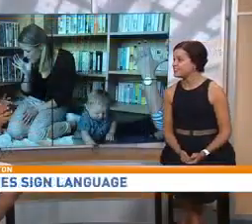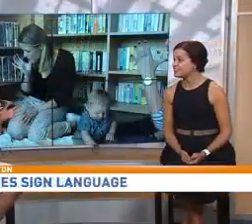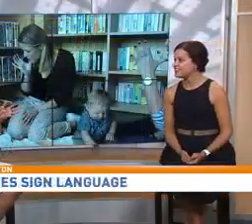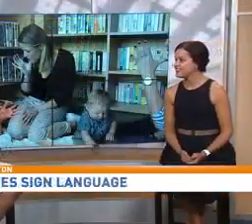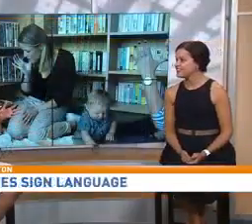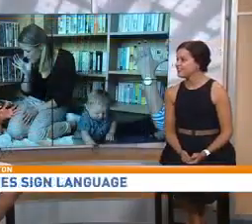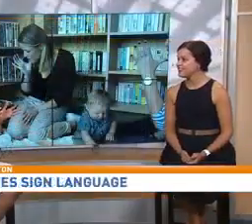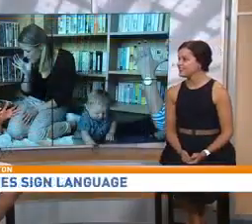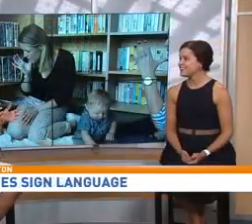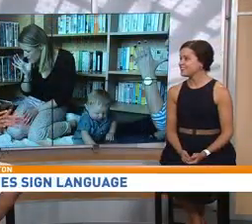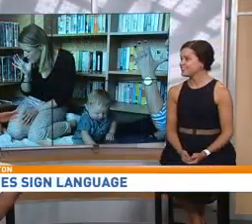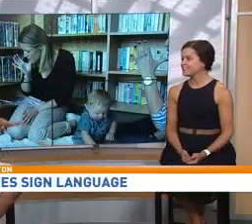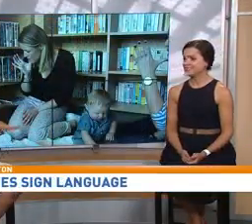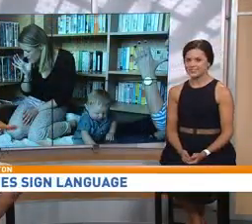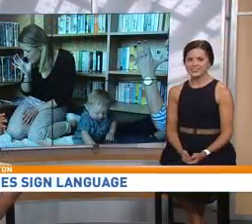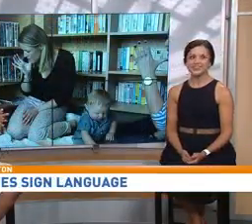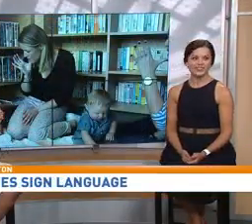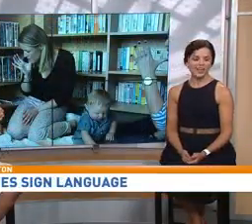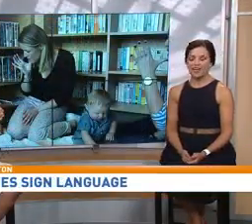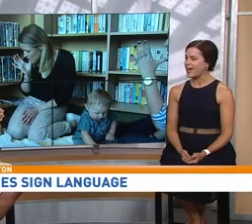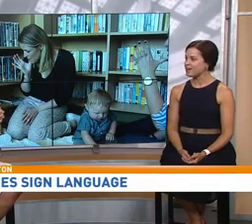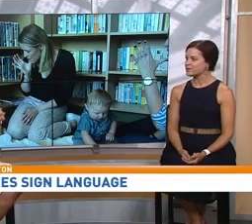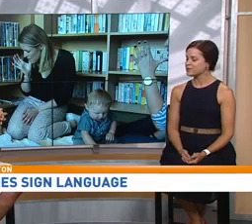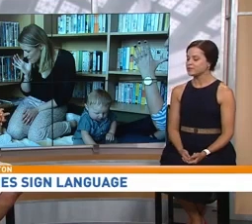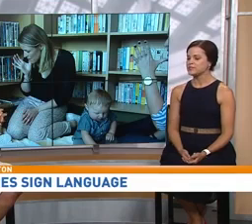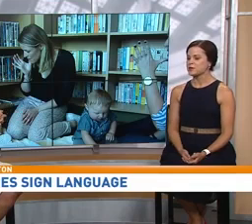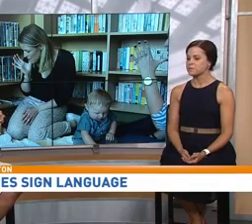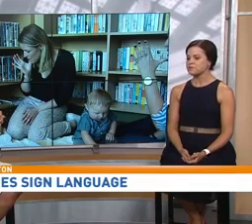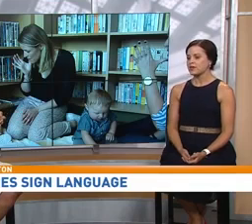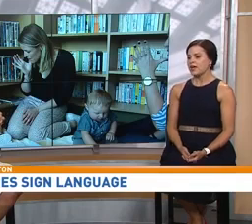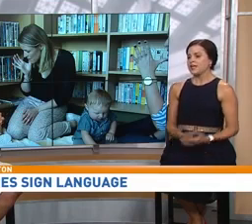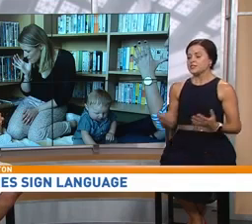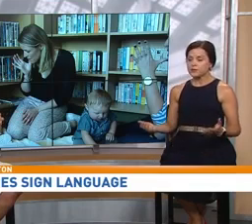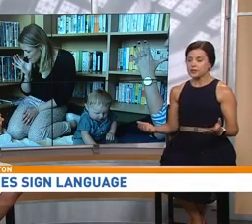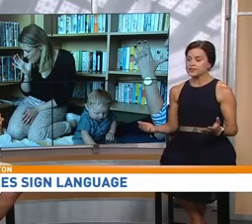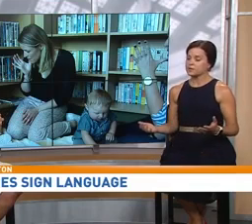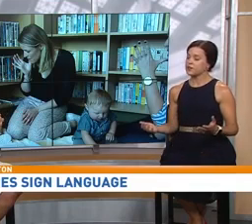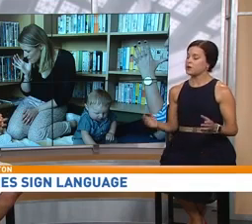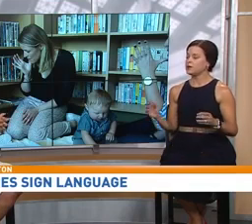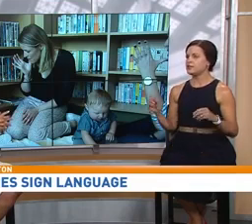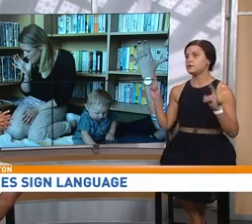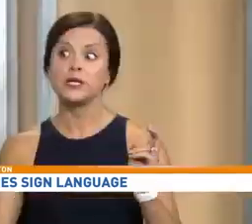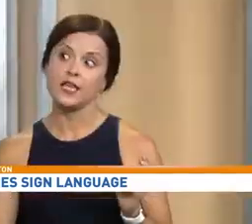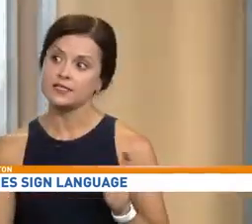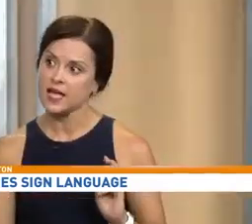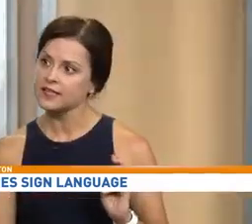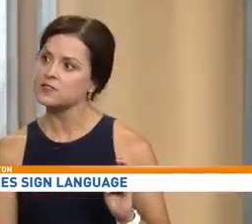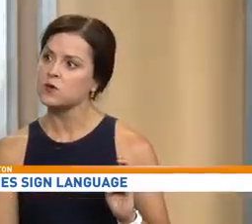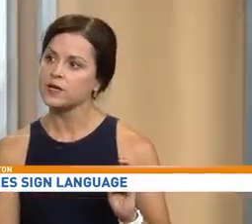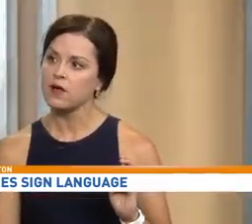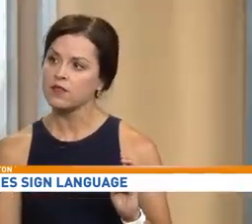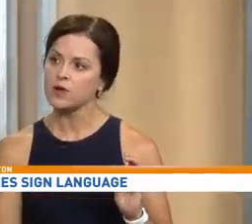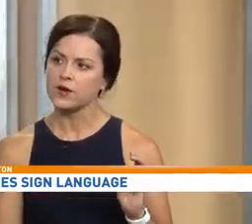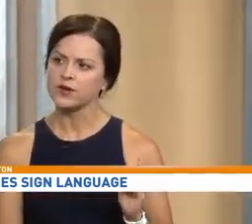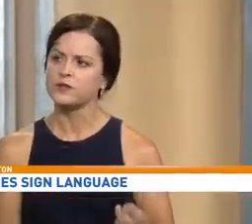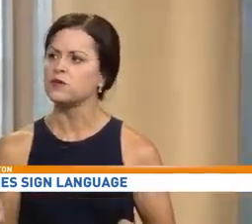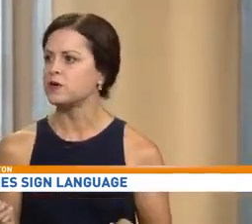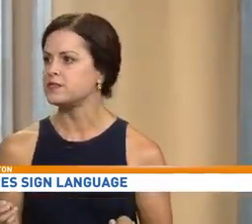we could all start practicing with our little babies right now? Absolutely. So typically some of the polite signs, is what we call them, are going to be the ones that are